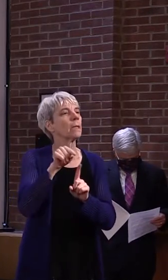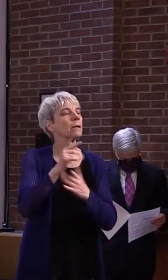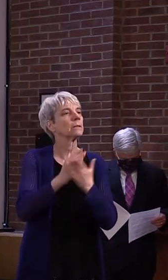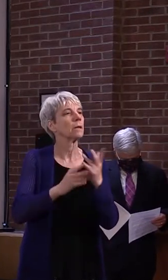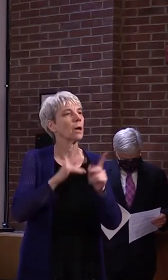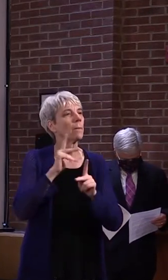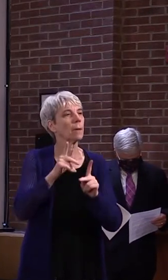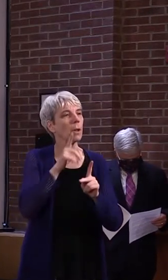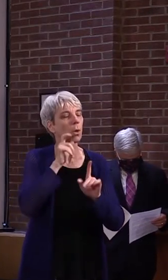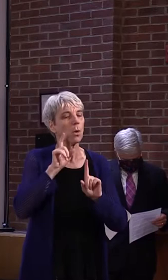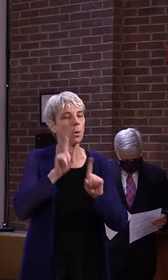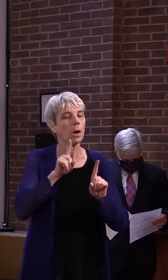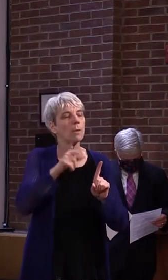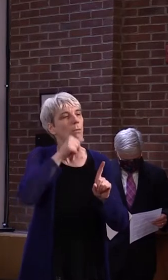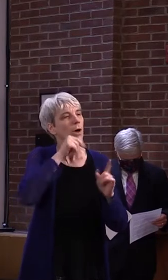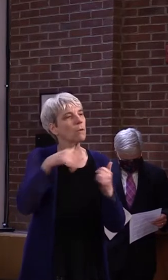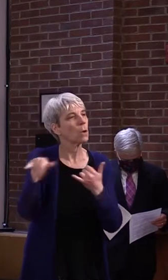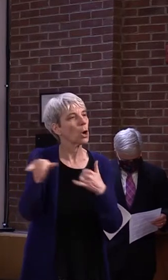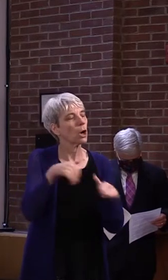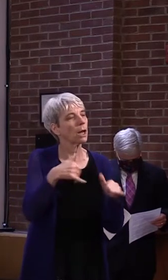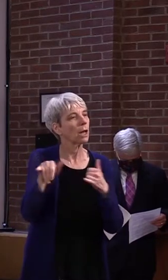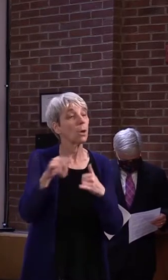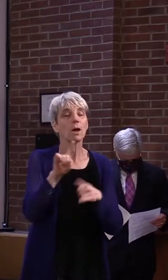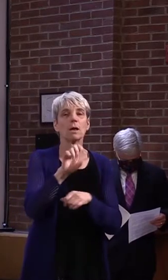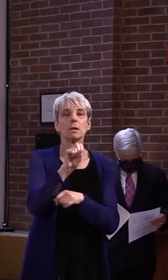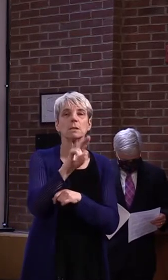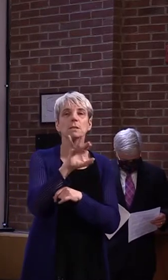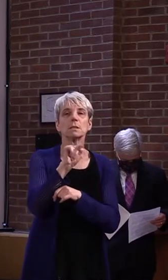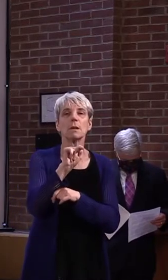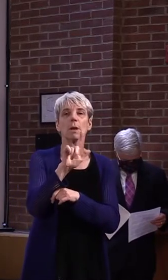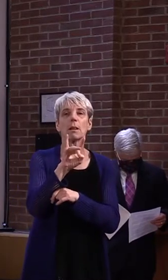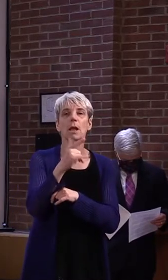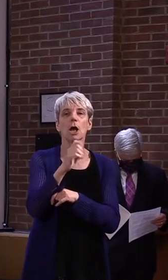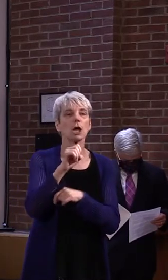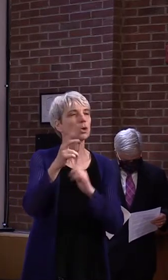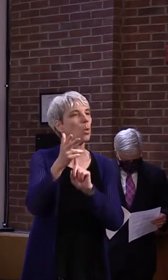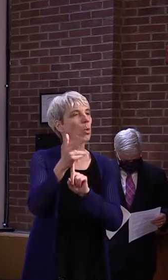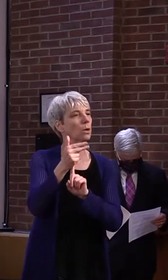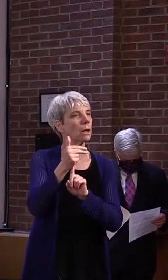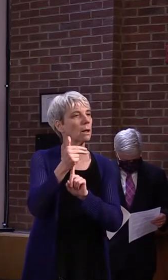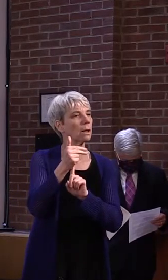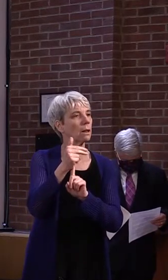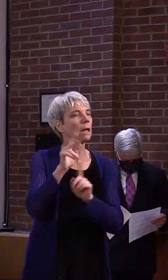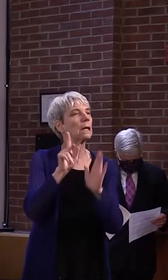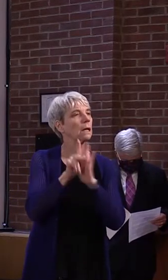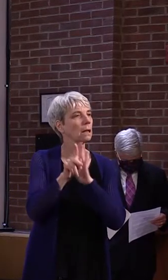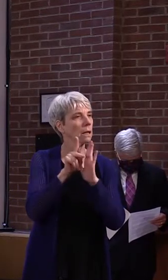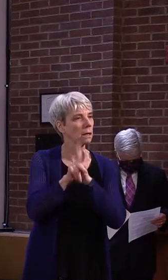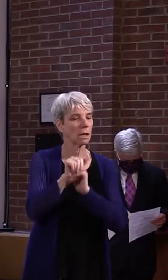who attended a private party at the Summit Lodge in Killington on August 19th.